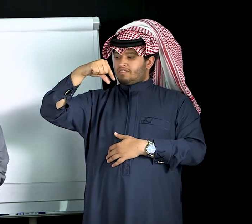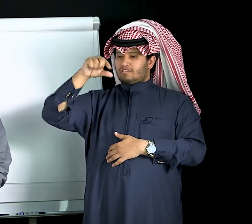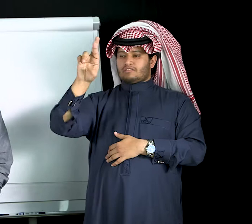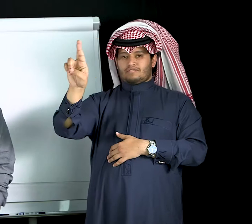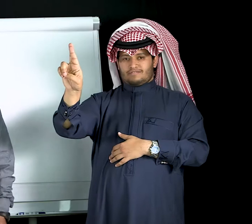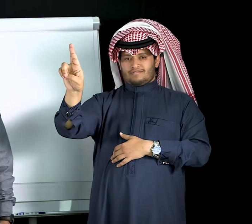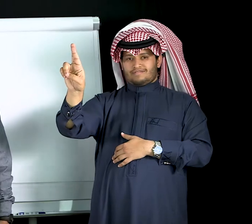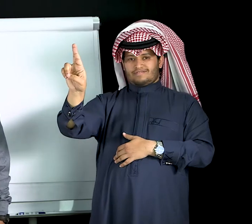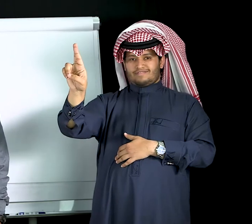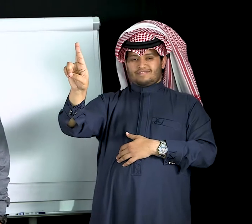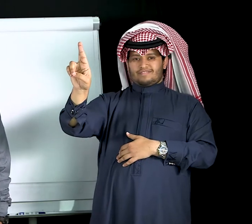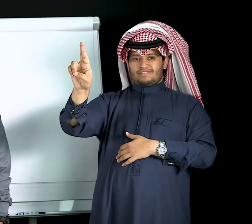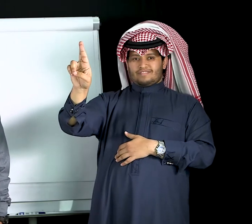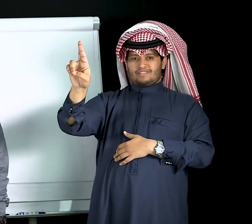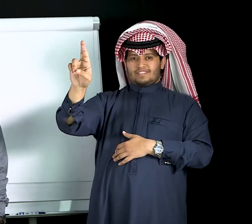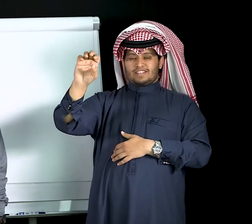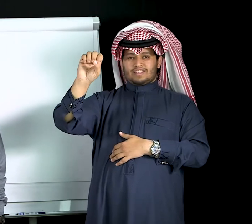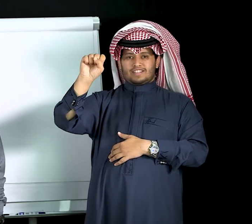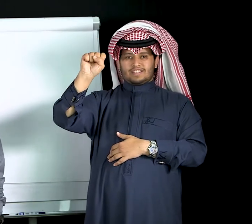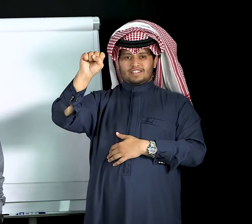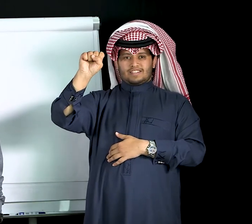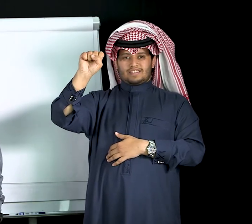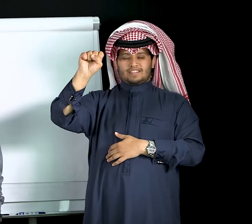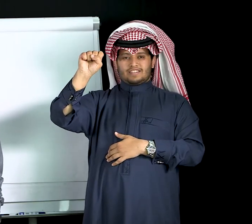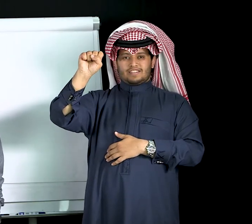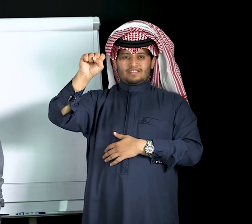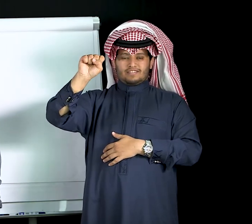R, S,